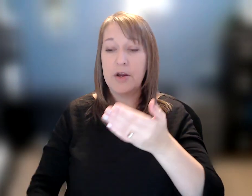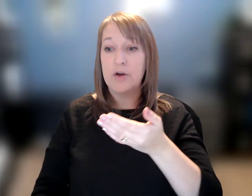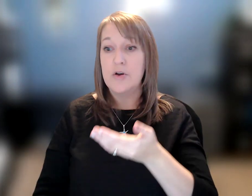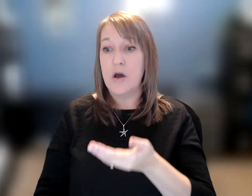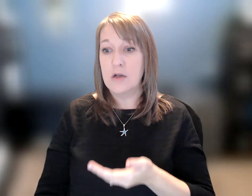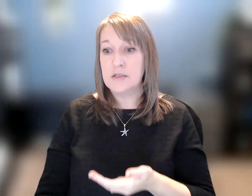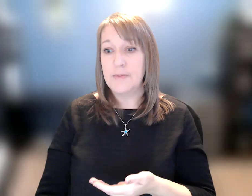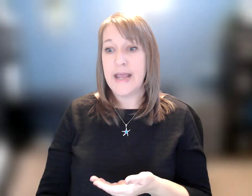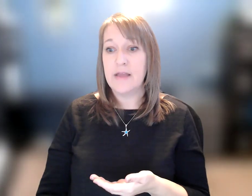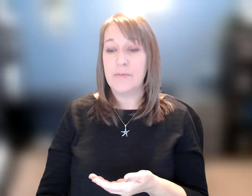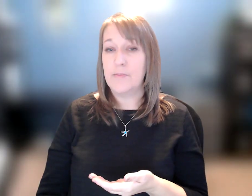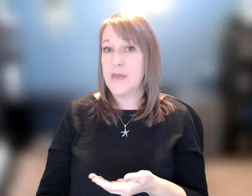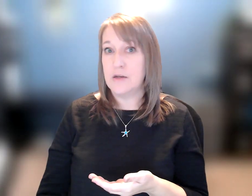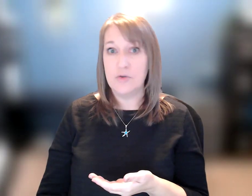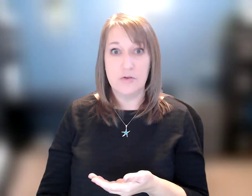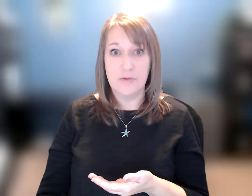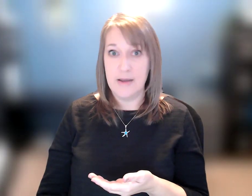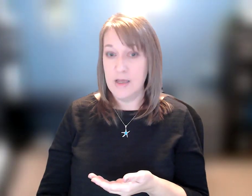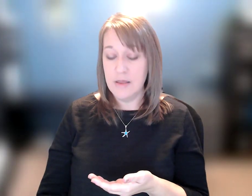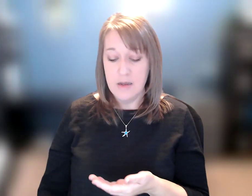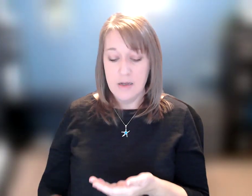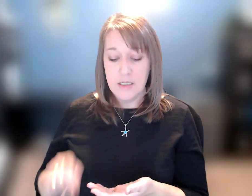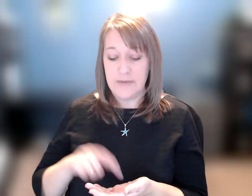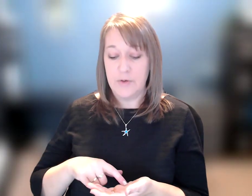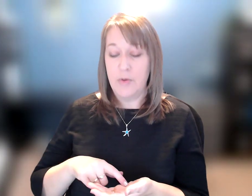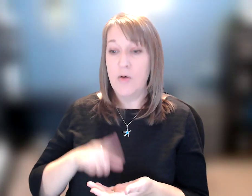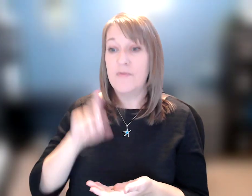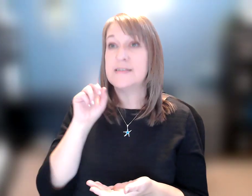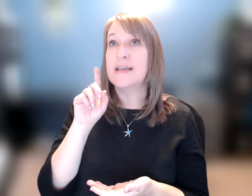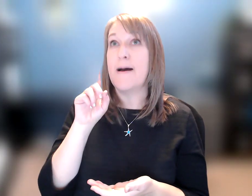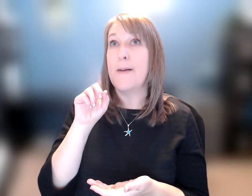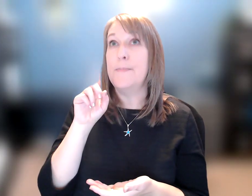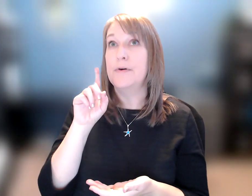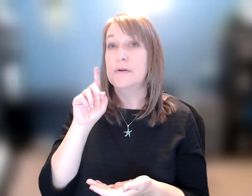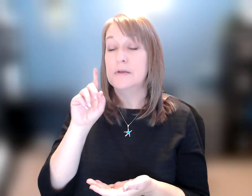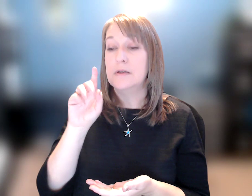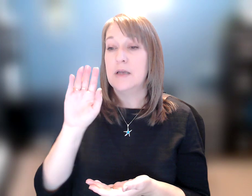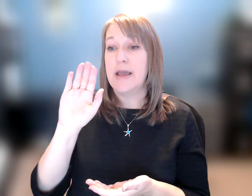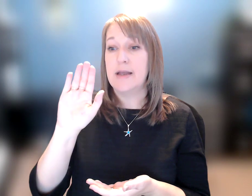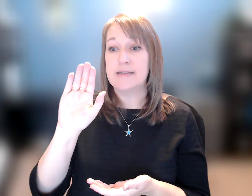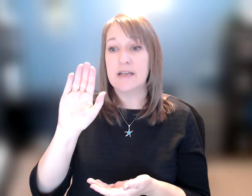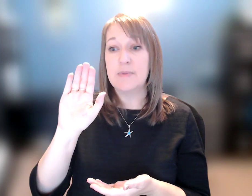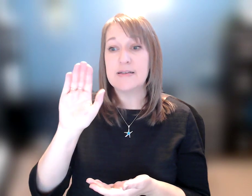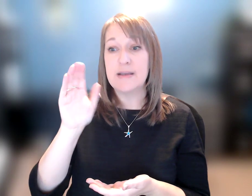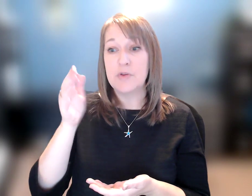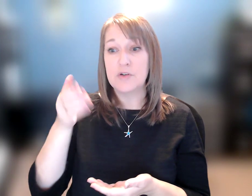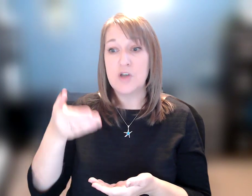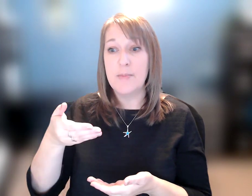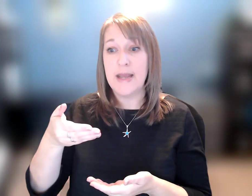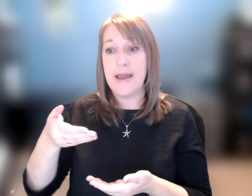your non-dominant hand, the hand you don't write with, to have your palm facing up. And it's going to be the same with your dominant